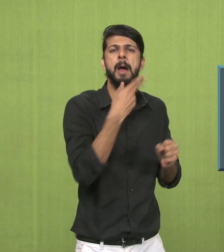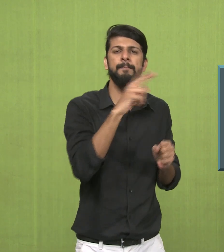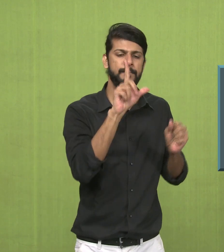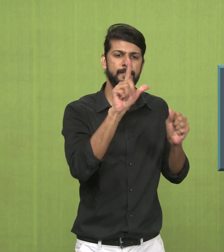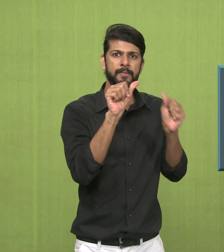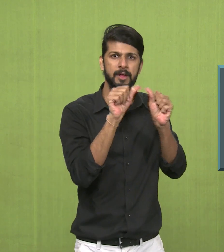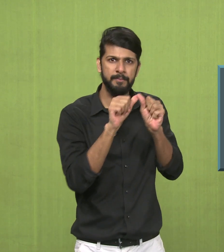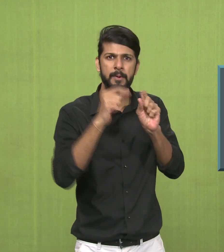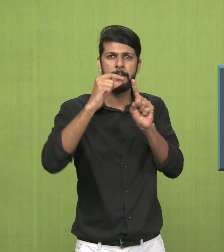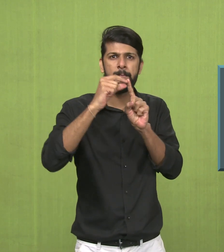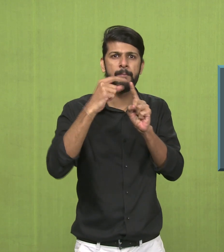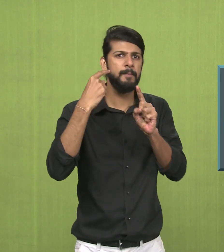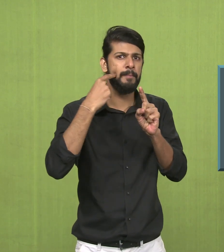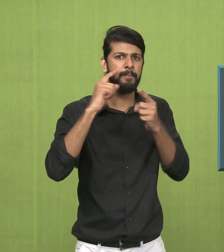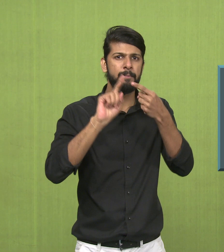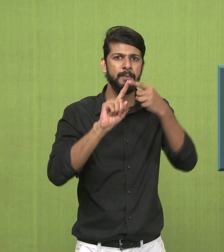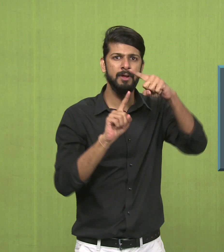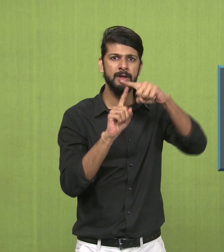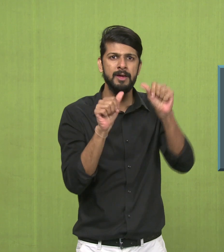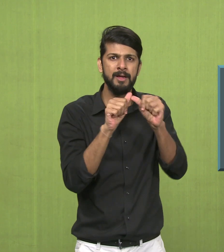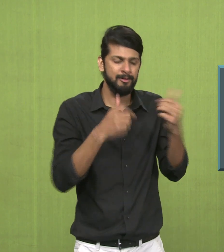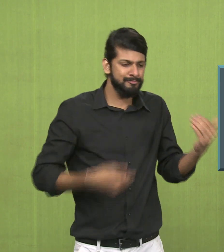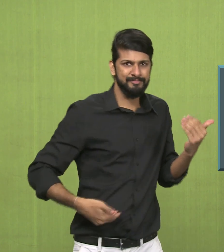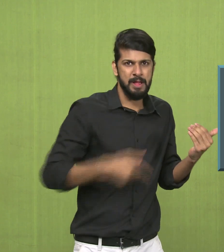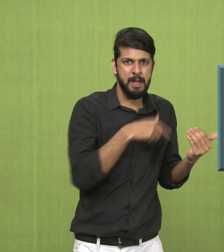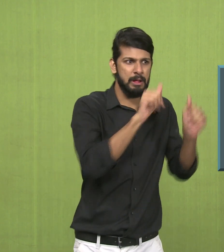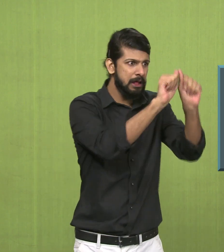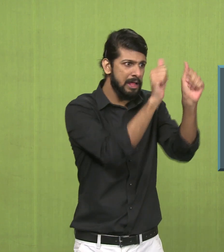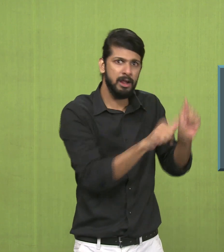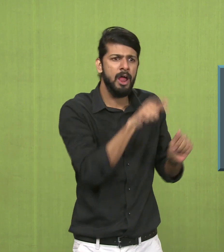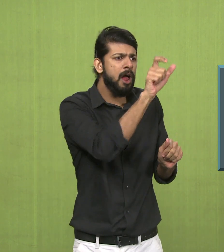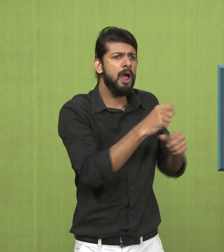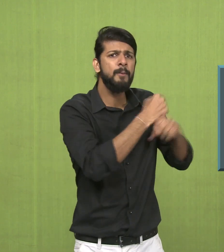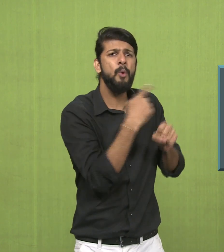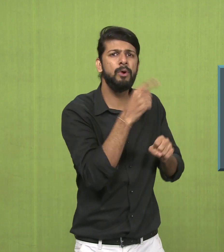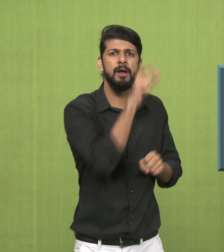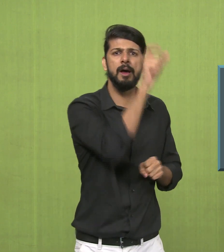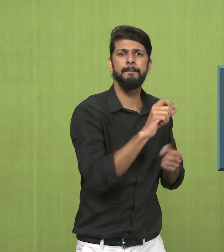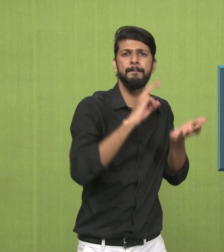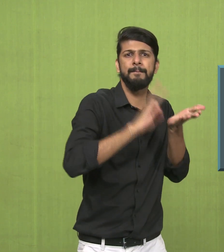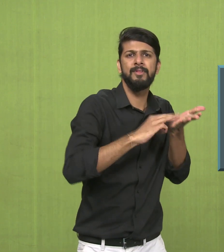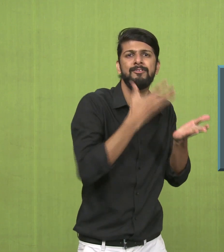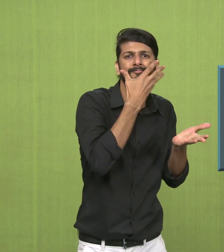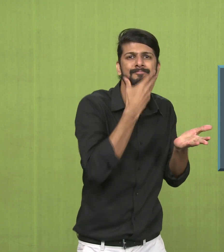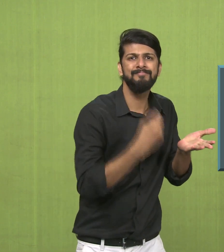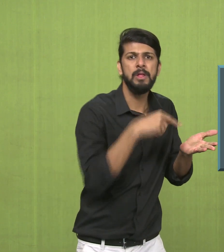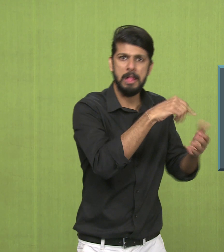And the shape and the figure of La Pieta influenced M.F.